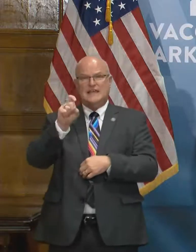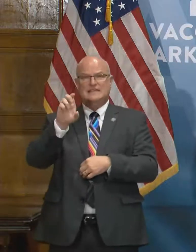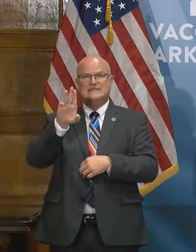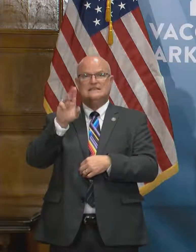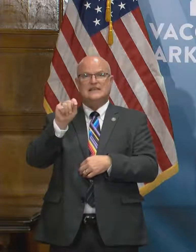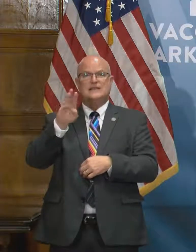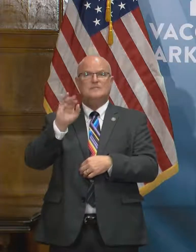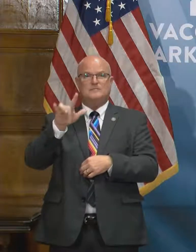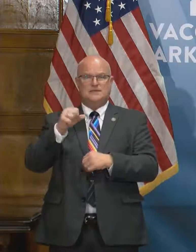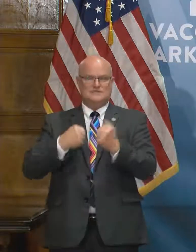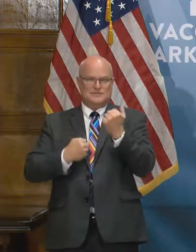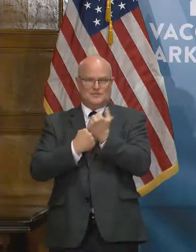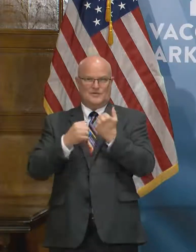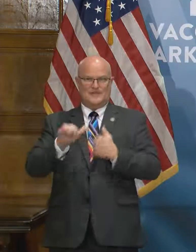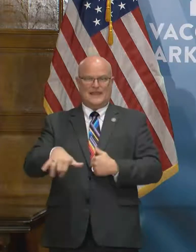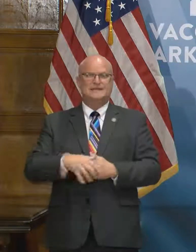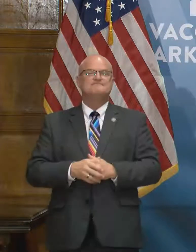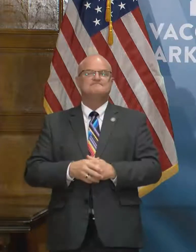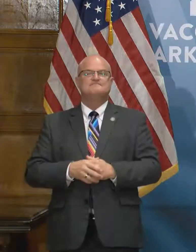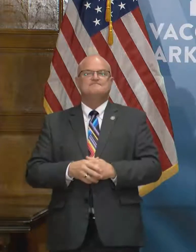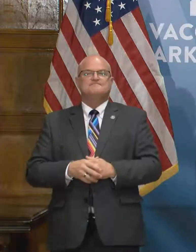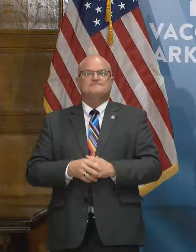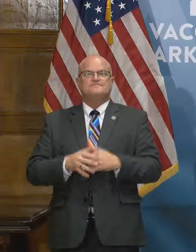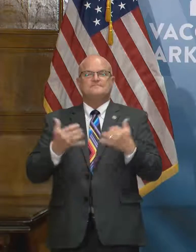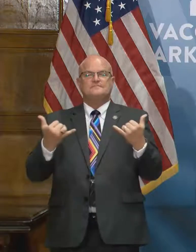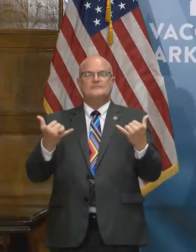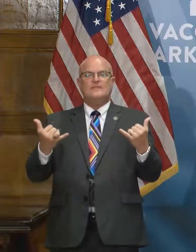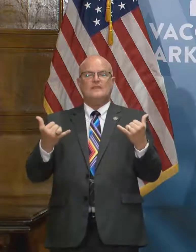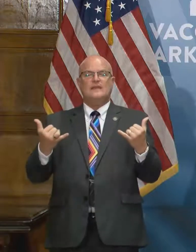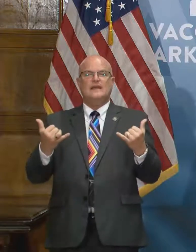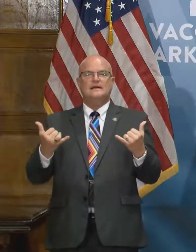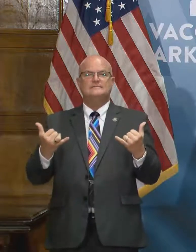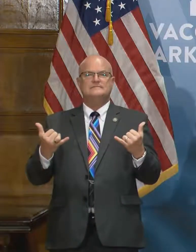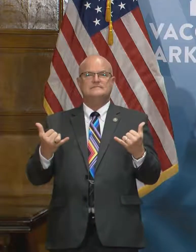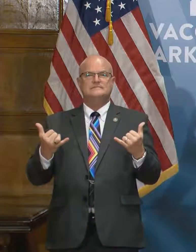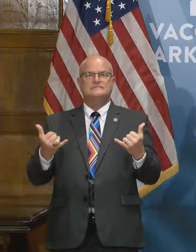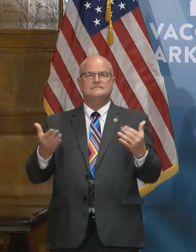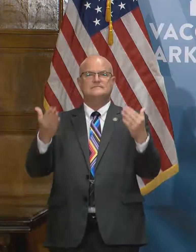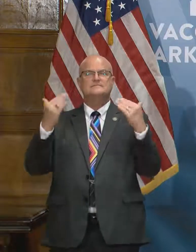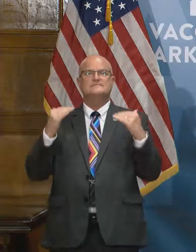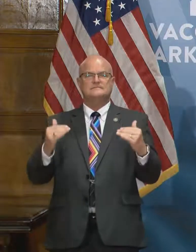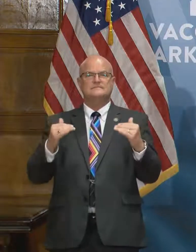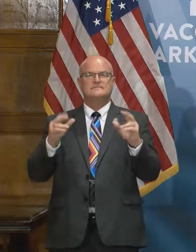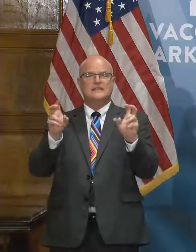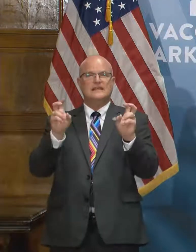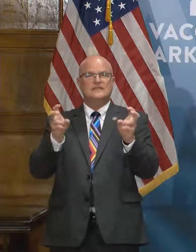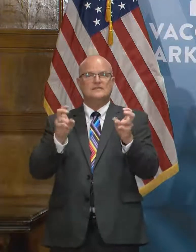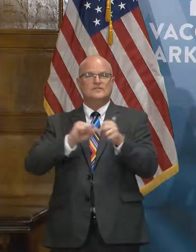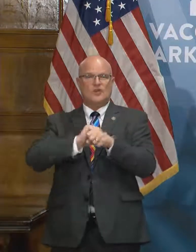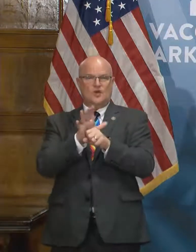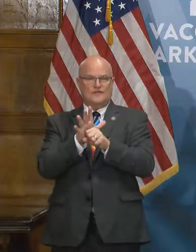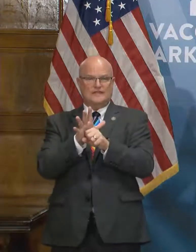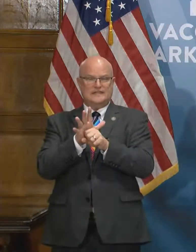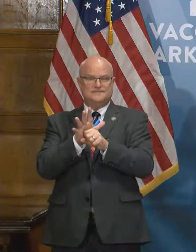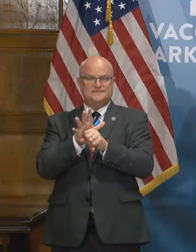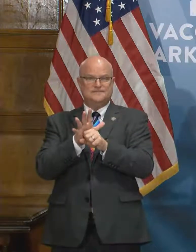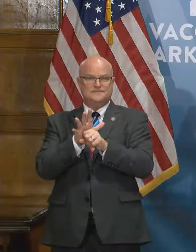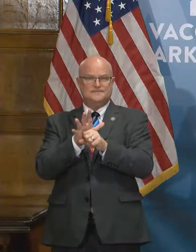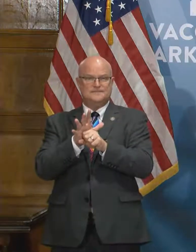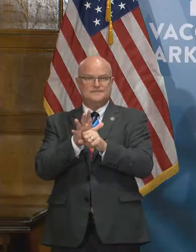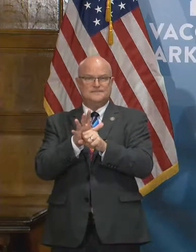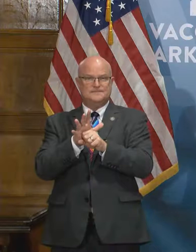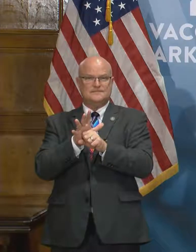bills. With that, let me return to the issues of COVID.